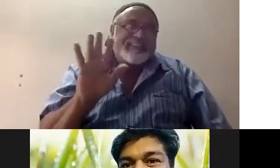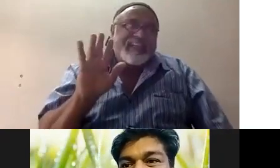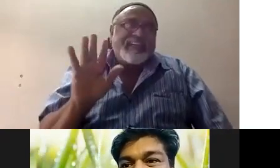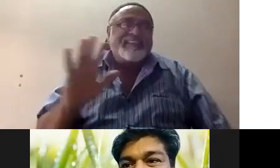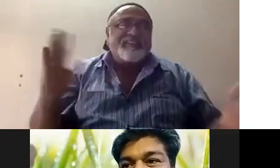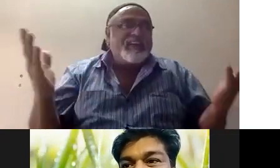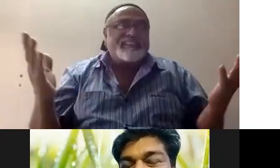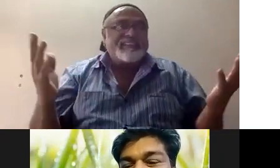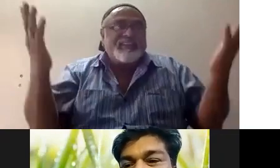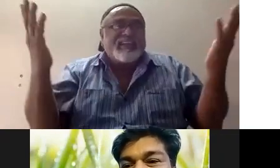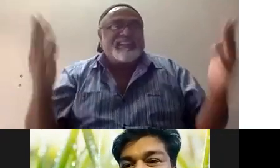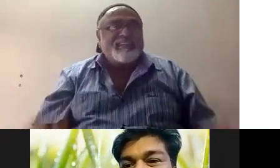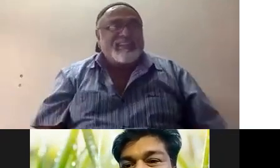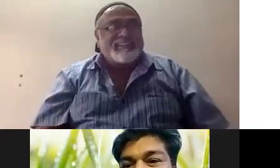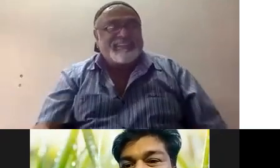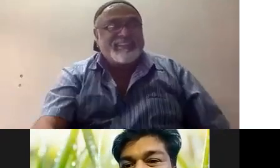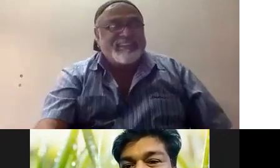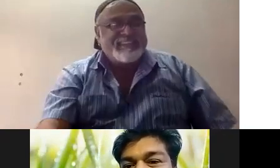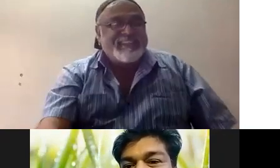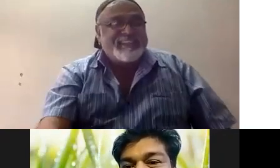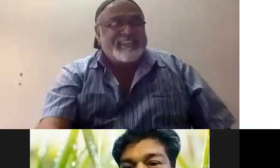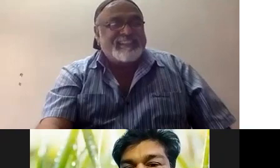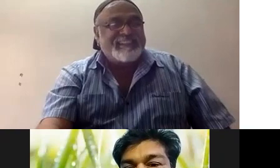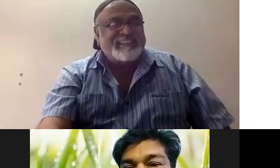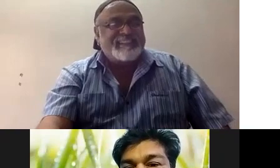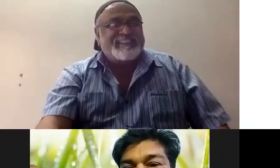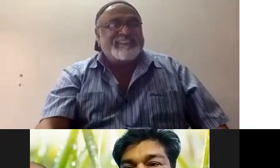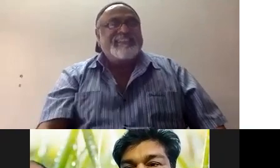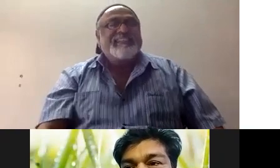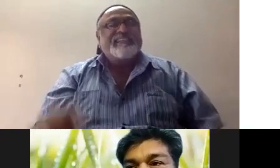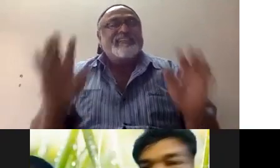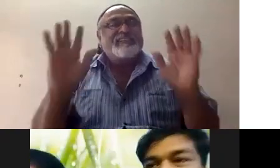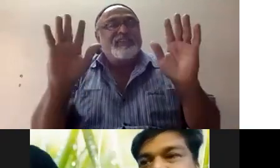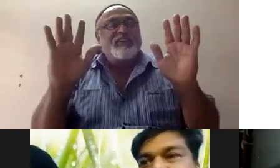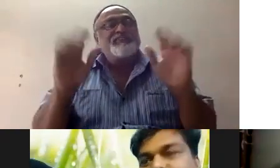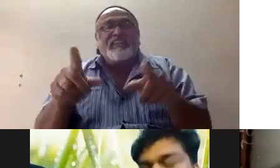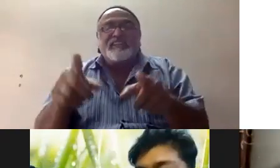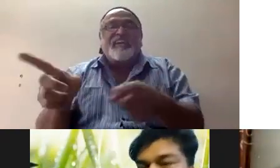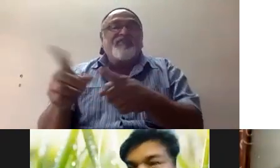Just take it easy. No hush. No rap. No rap. I'm so sorry for that. Should I repeat the introduction slowly?